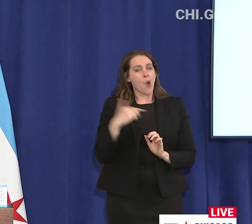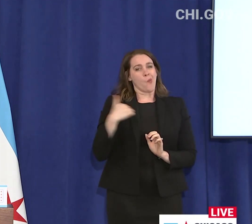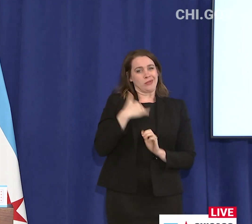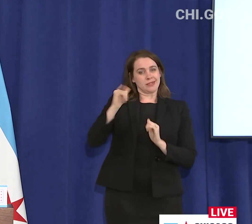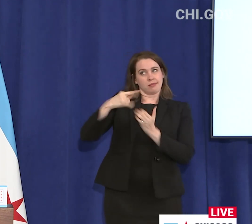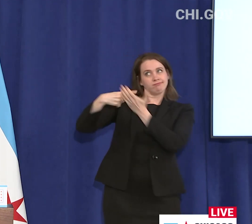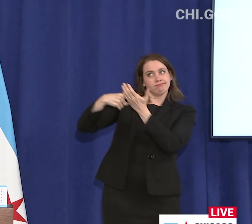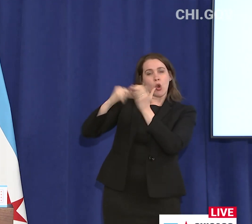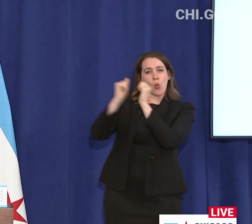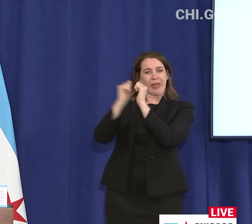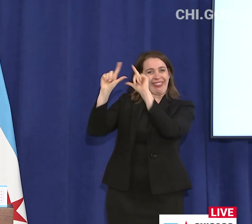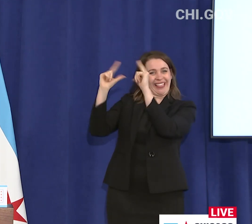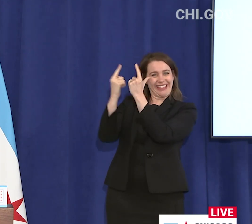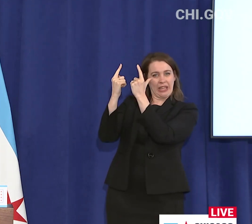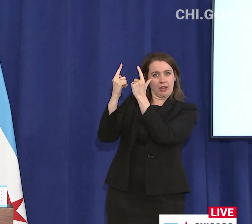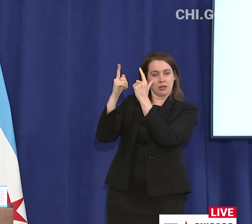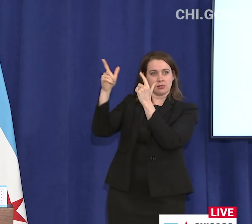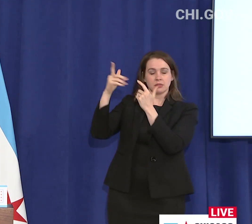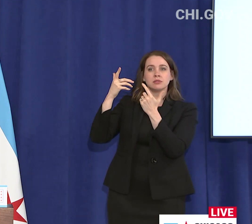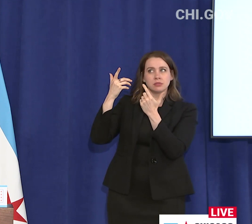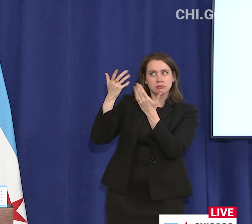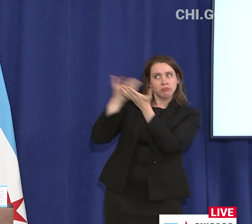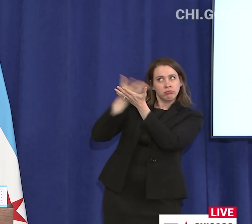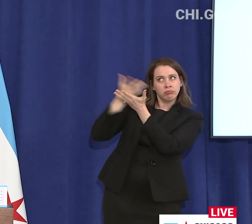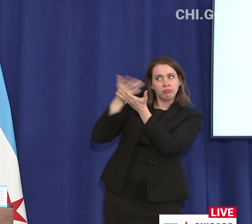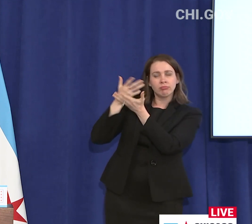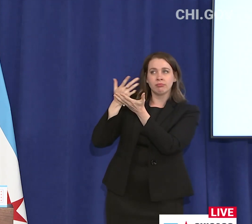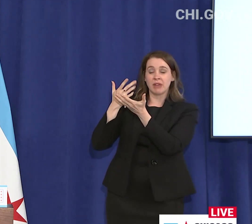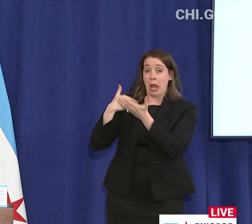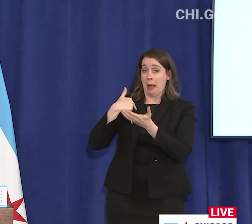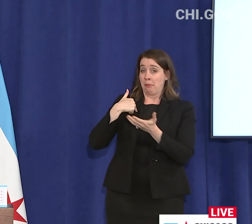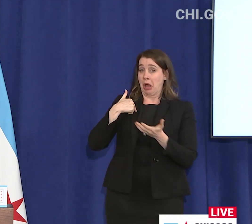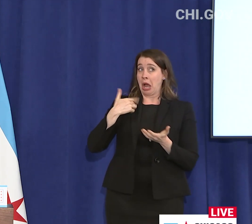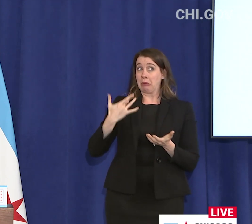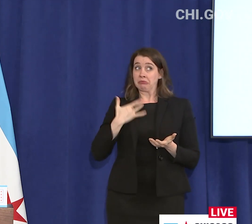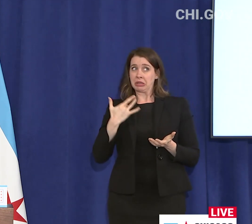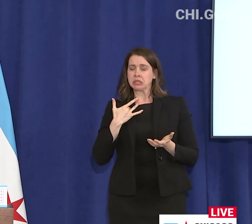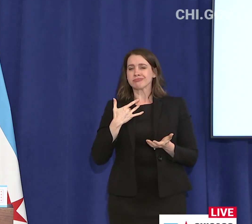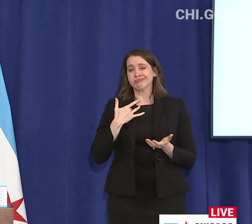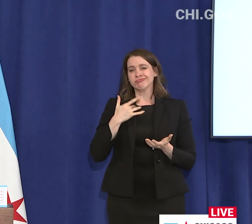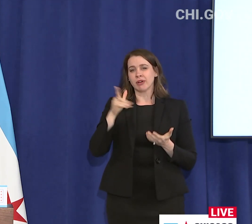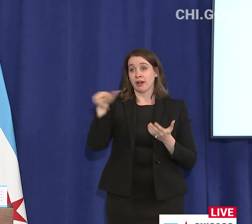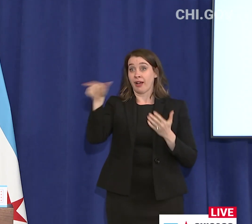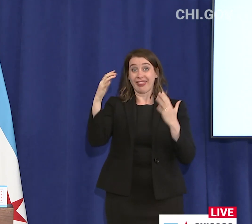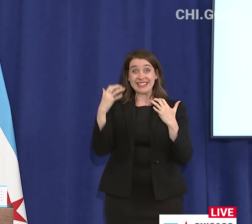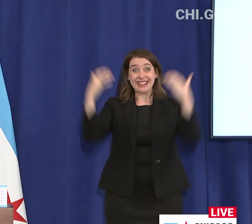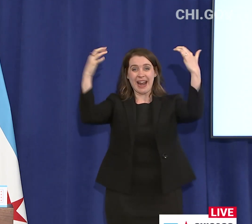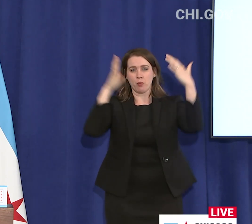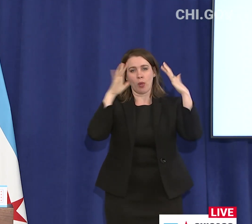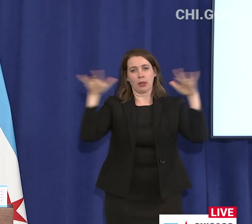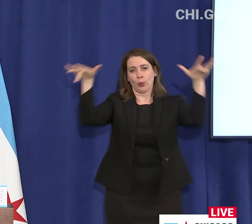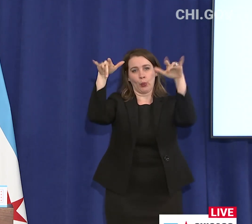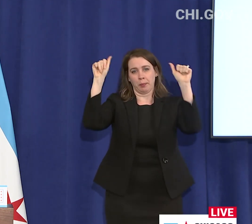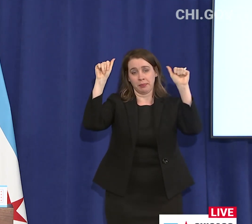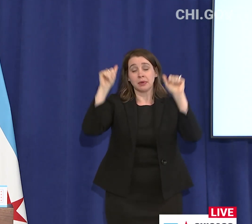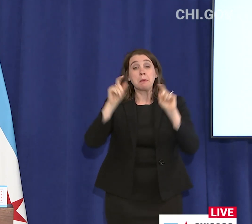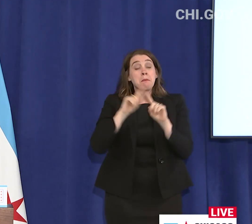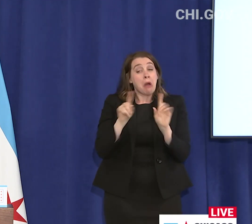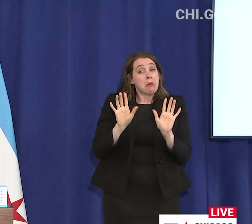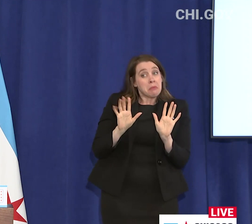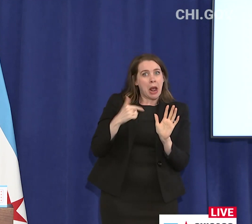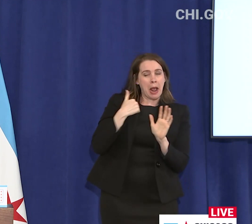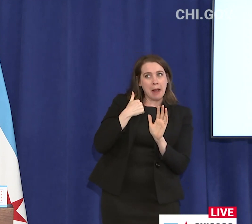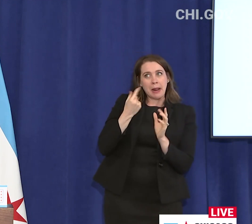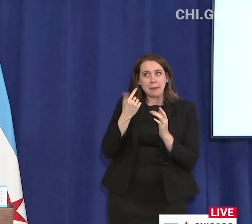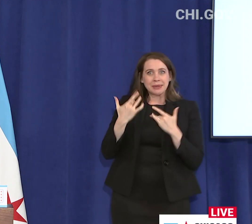My expectation is that in the first instance, yes, they will be playing to empty stadiums. I'm really enthusiastic about the possibility